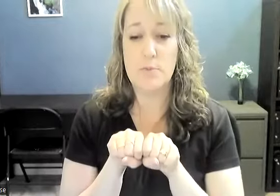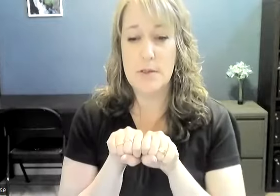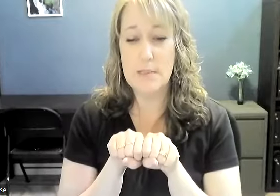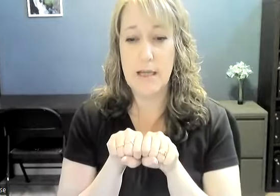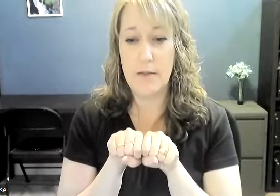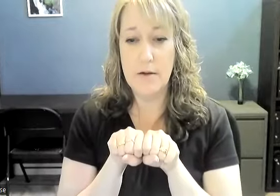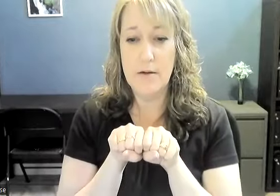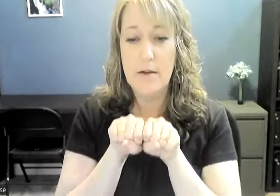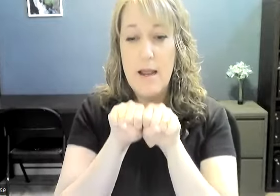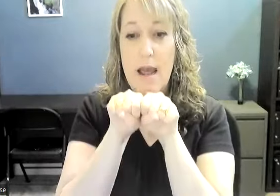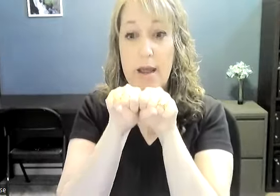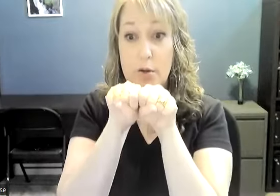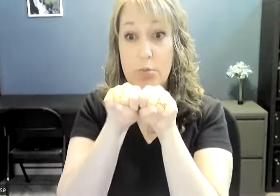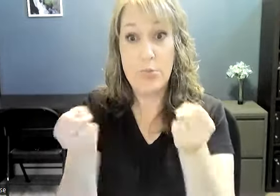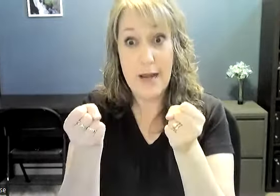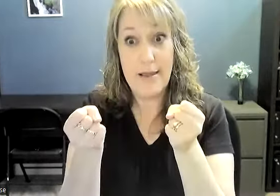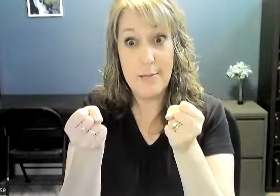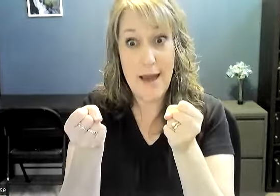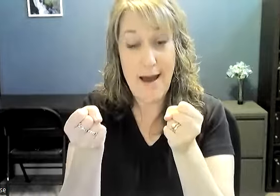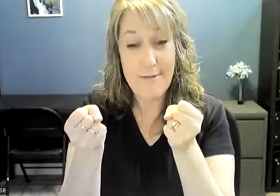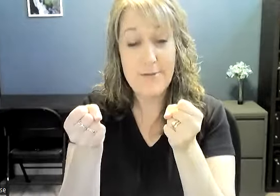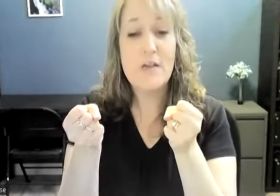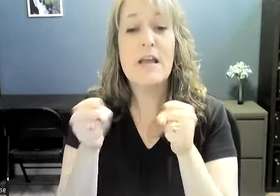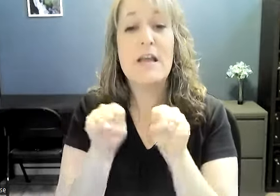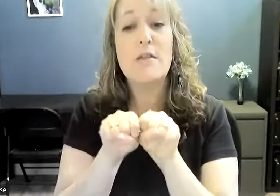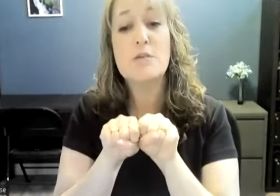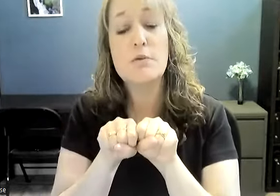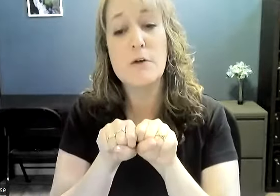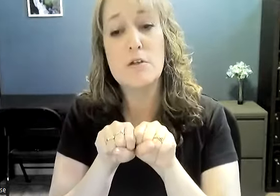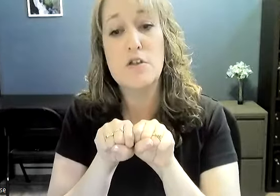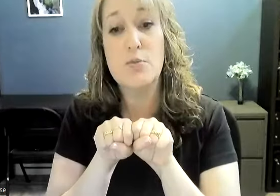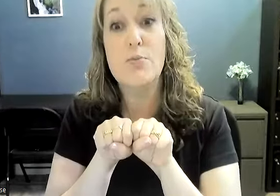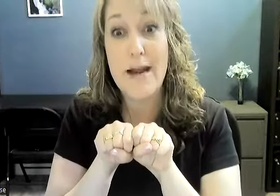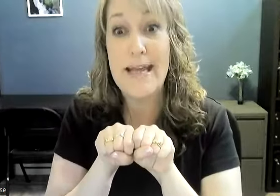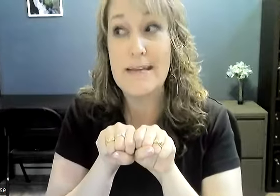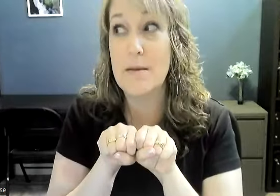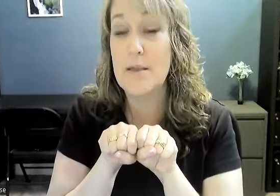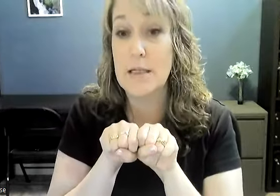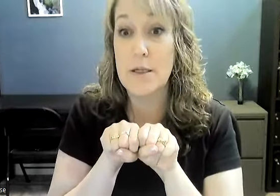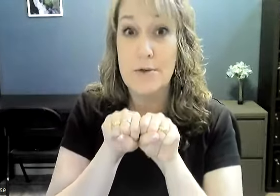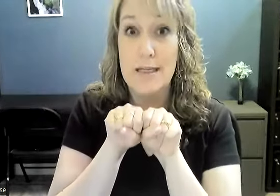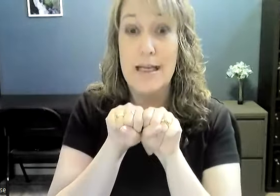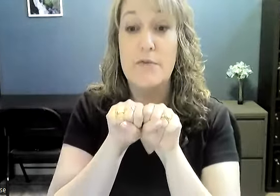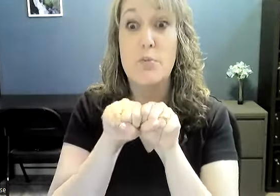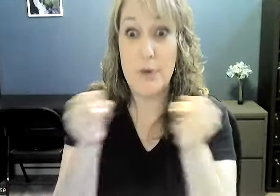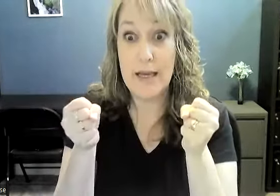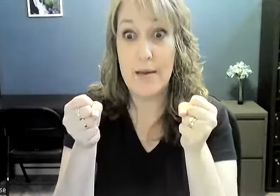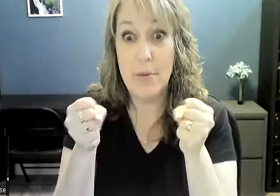them together and you break them in half. Now this refers to breaking something literally, like if you break a bone